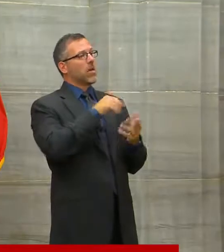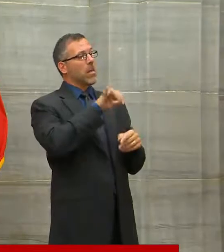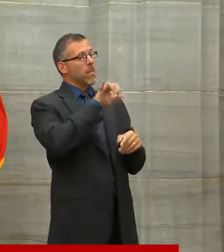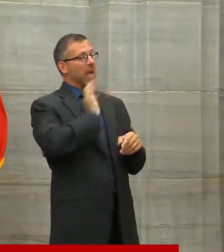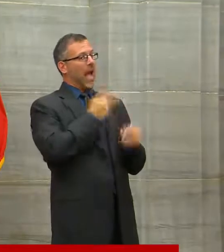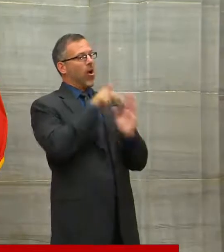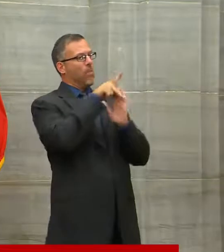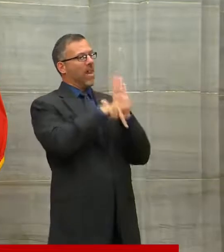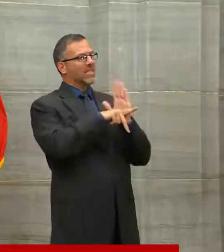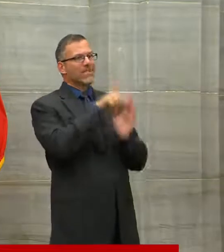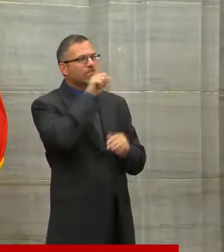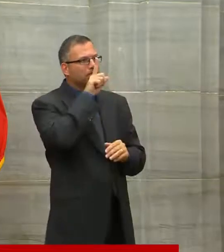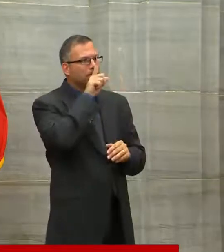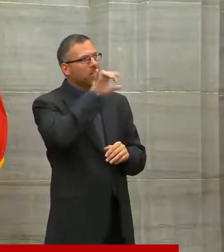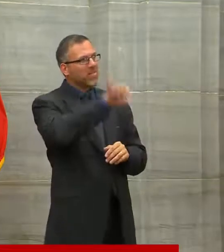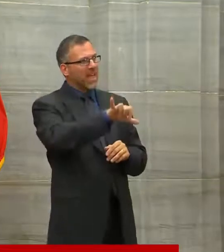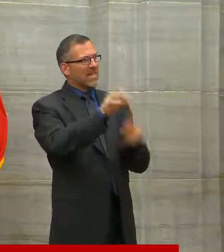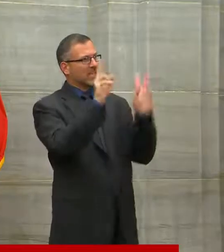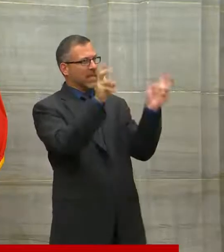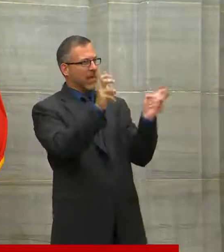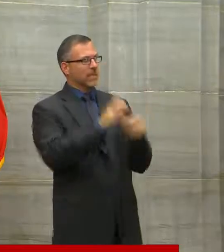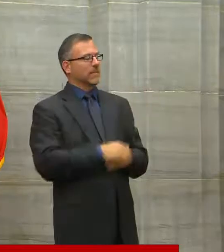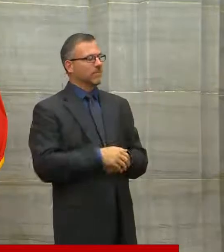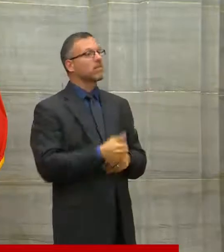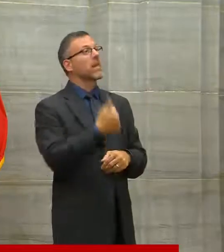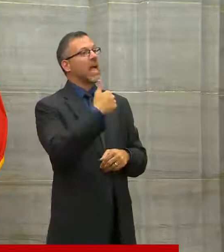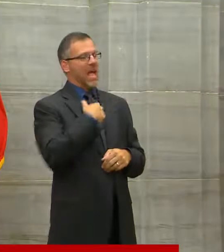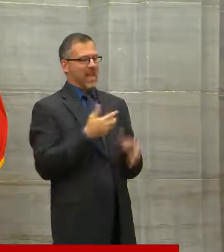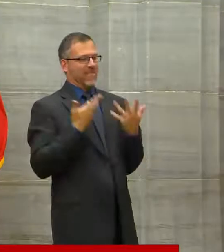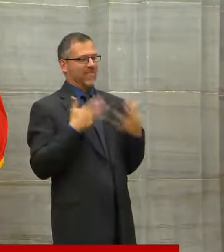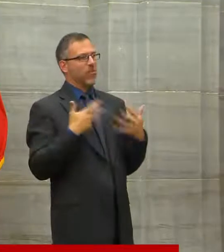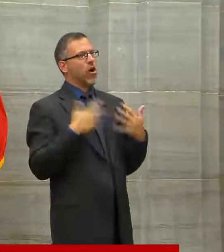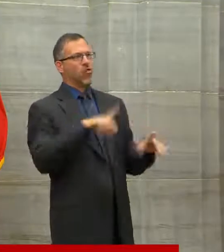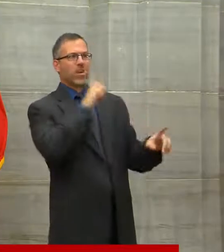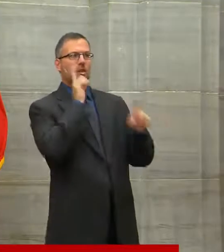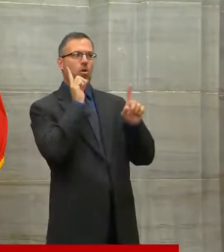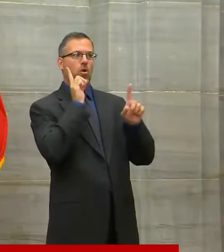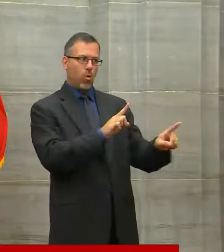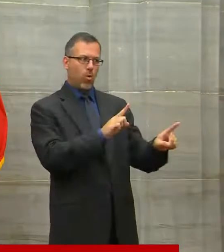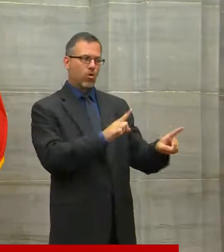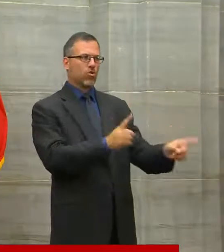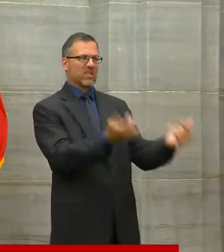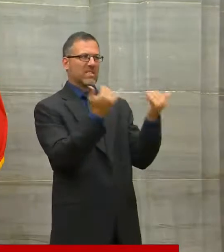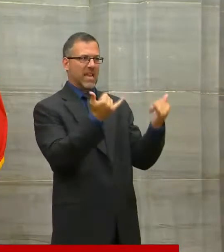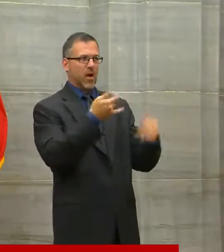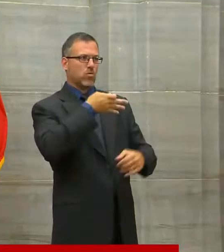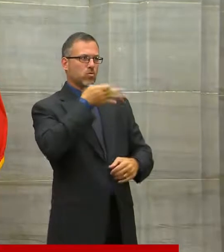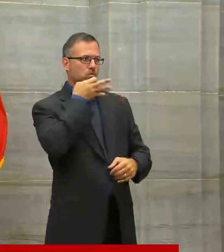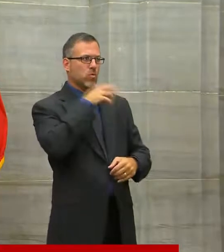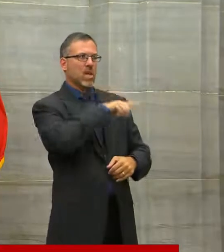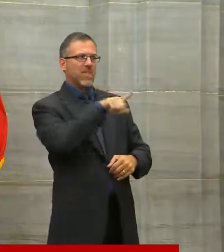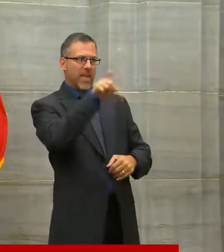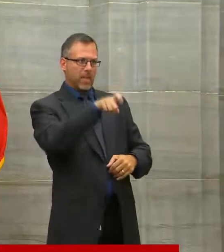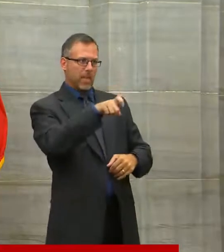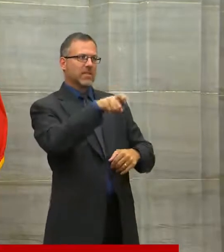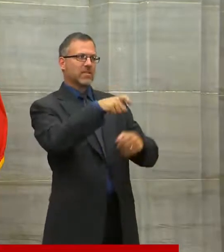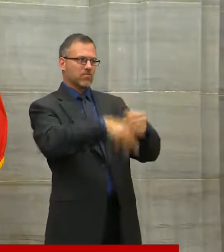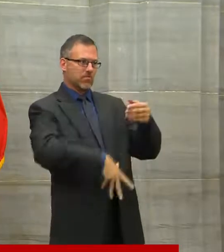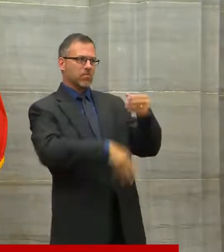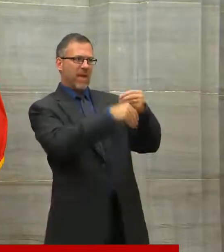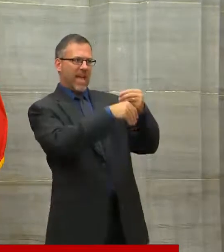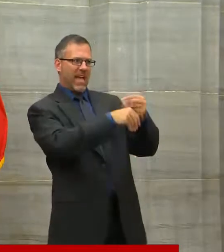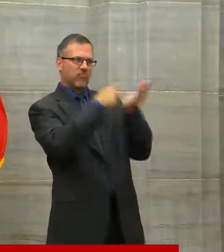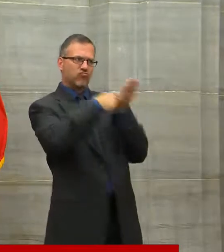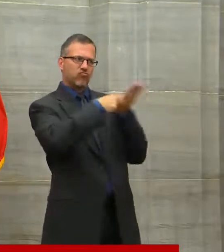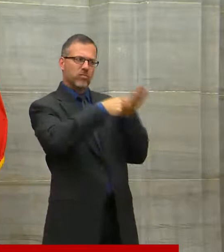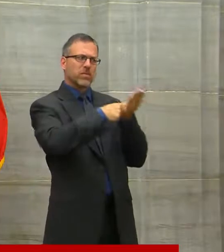this particular subject. I have ordered the immediate rewrite and revision of the general order to address this oversight, and